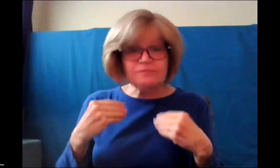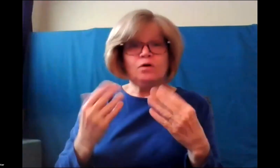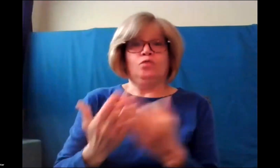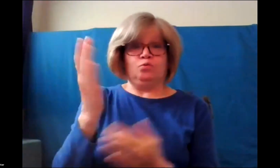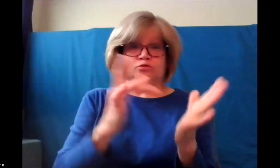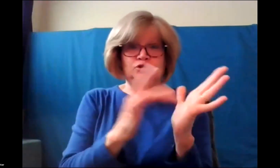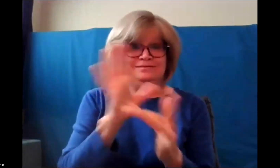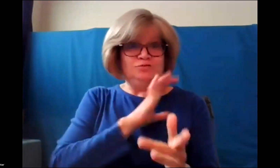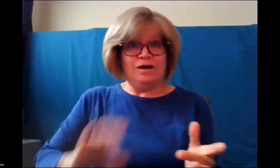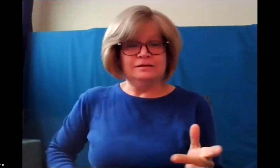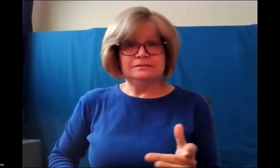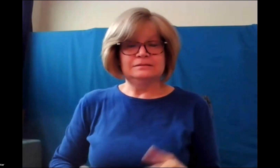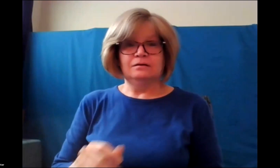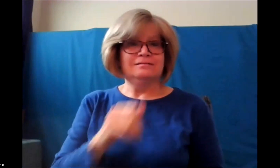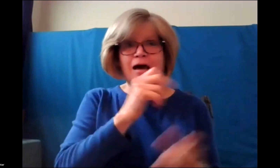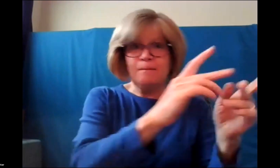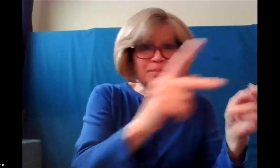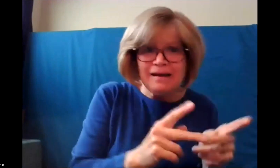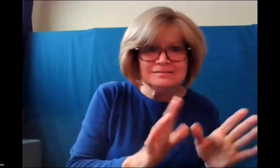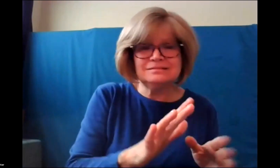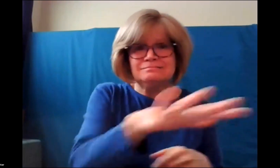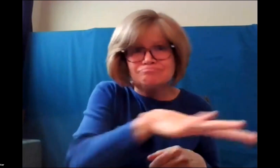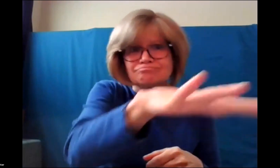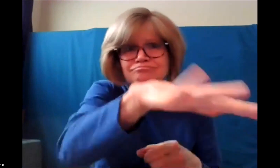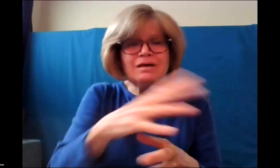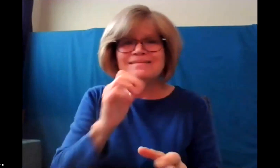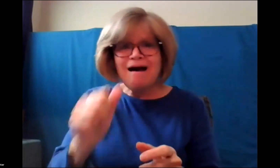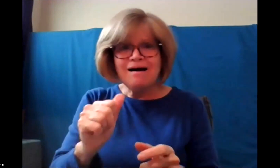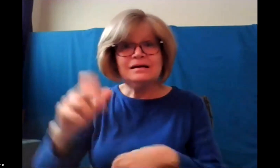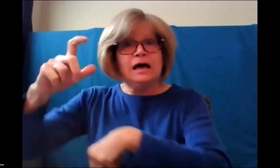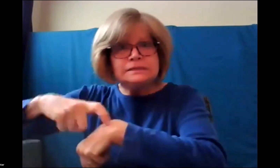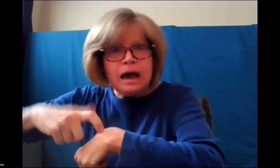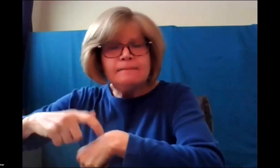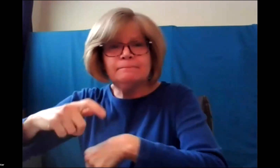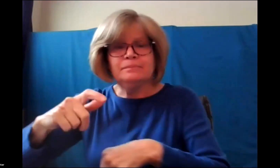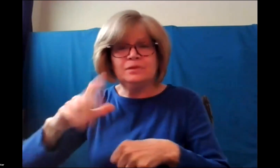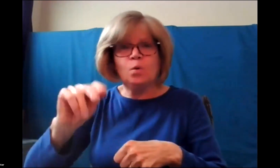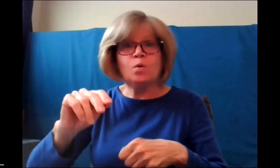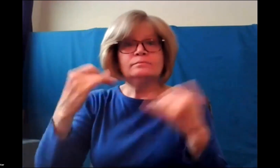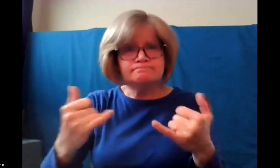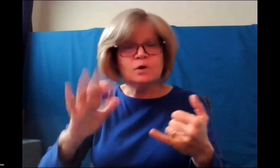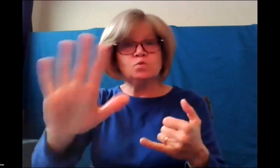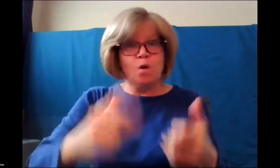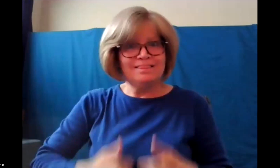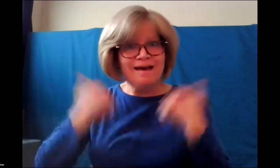through Christ. Don't go looking for the place. Don't go looking for the time. Bring it to life in your life.